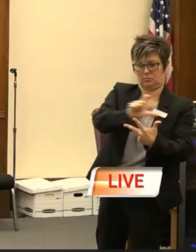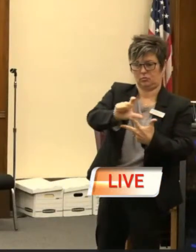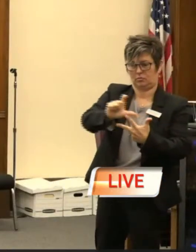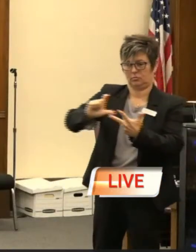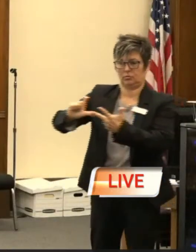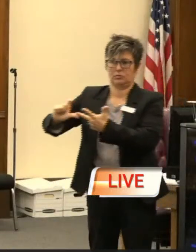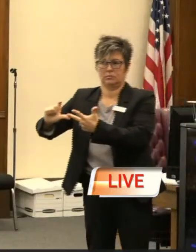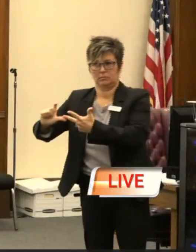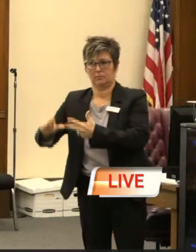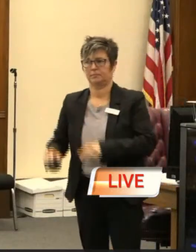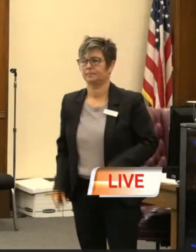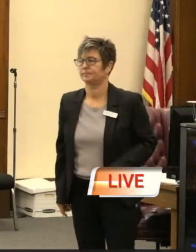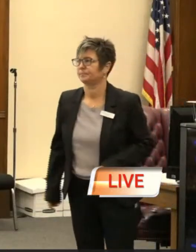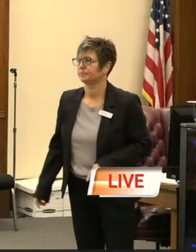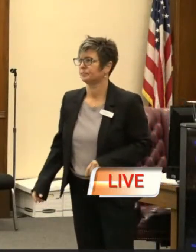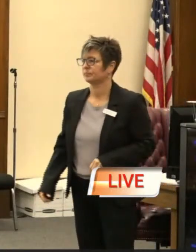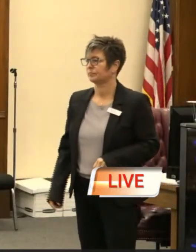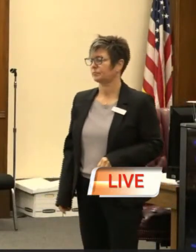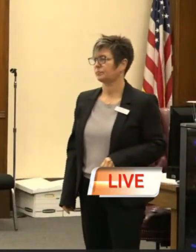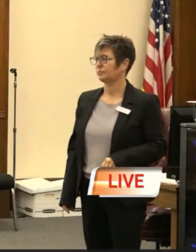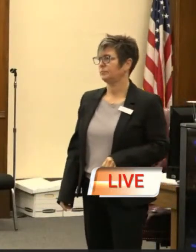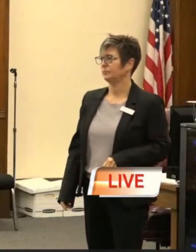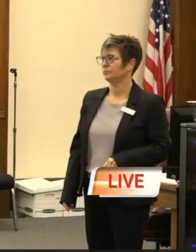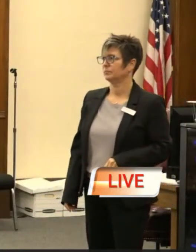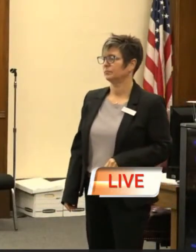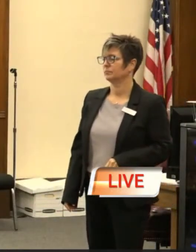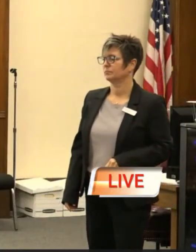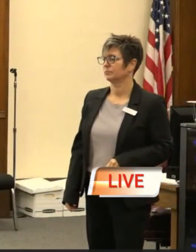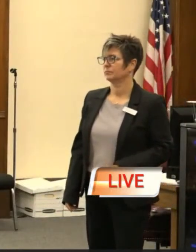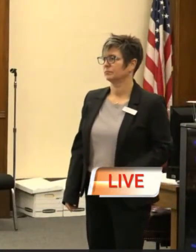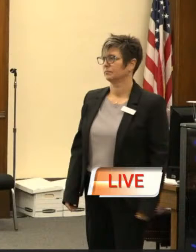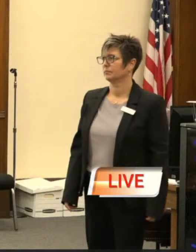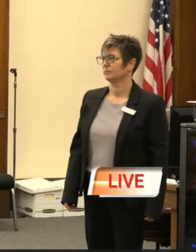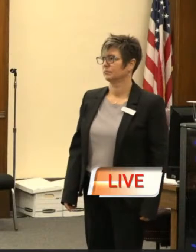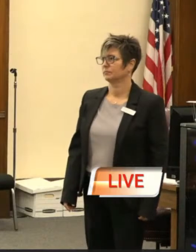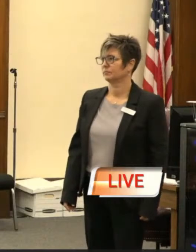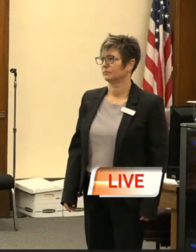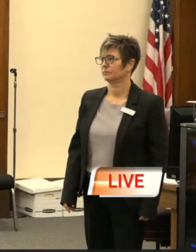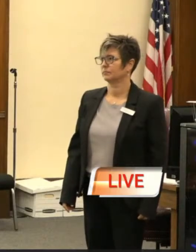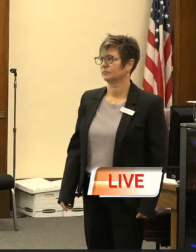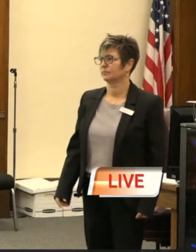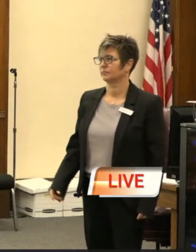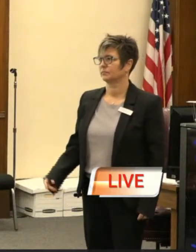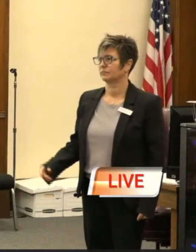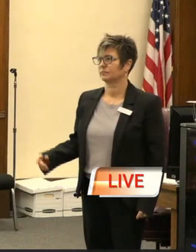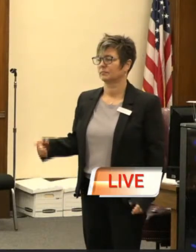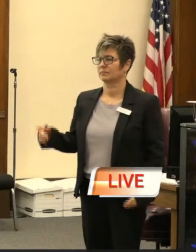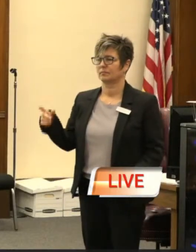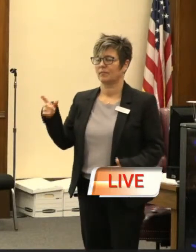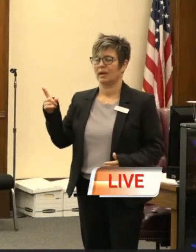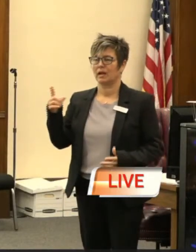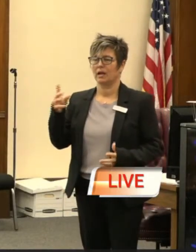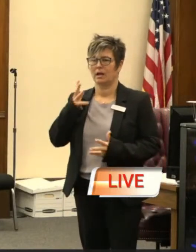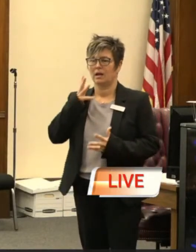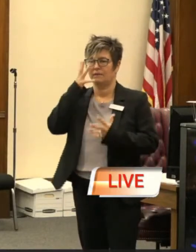Your Honor, unfortunately, with what counsel has referenced as post-conviction